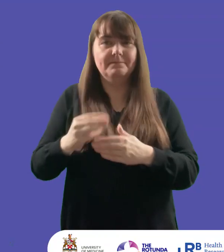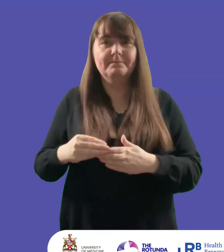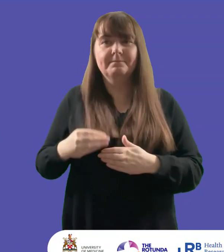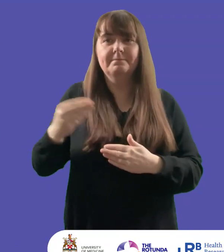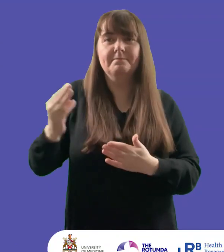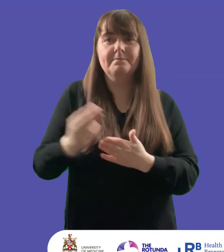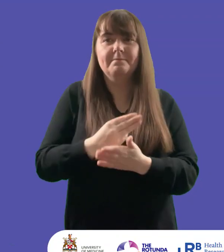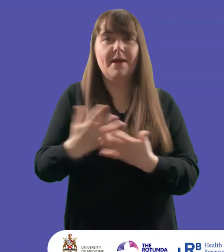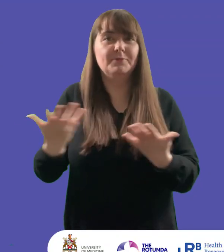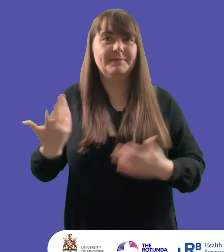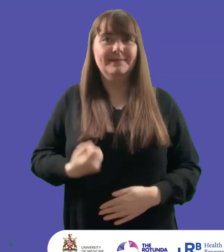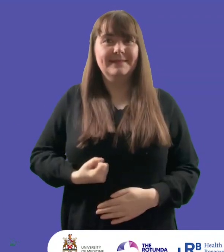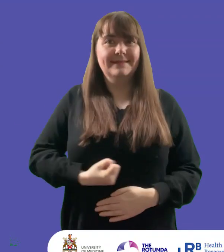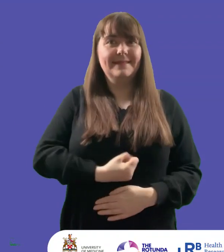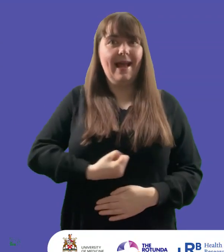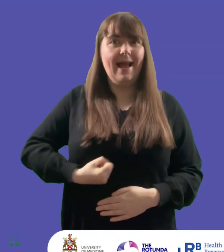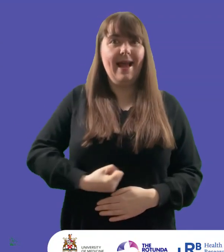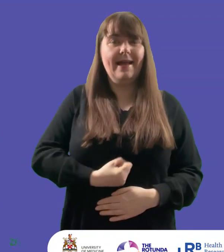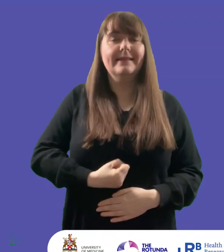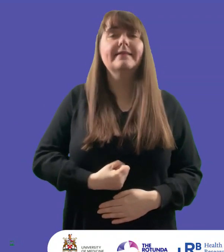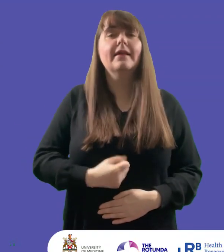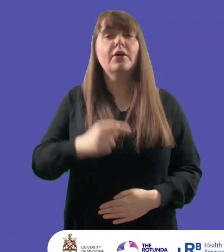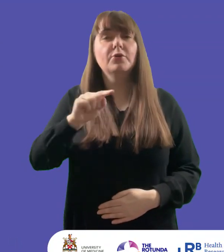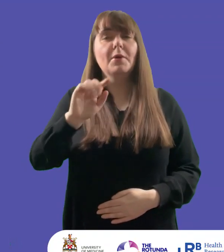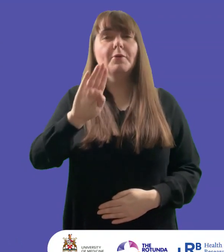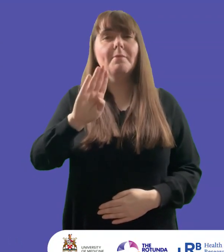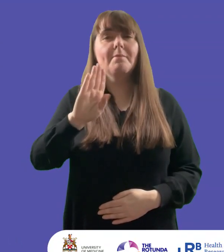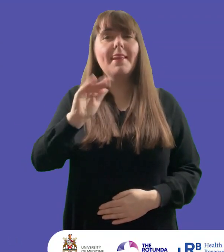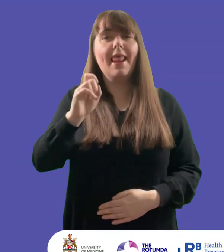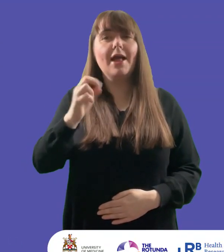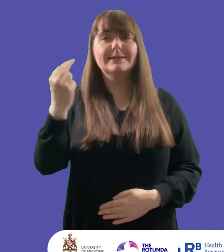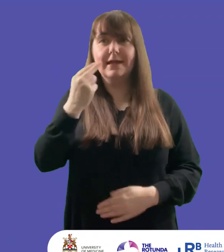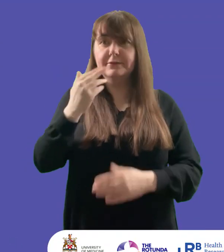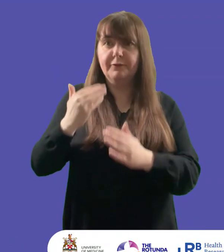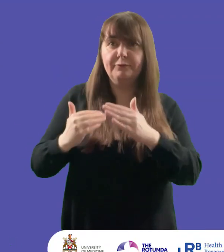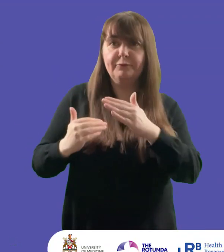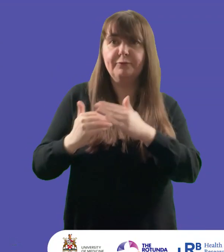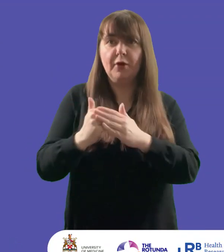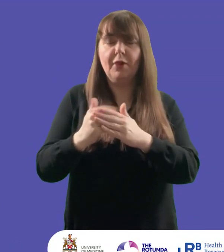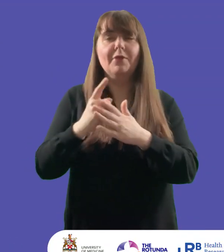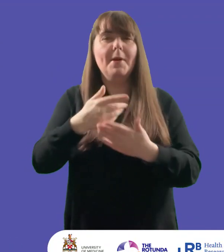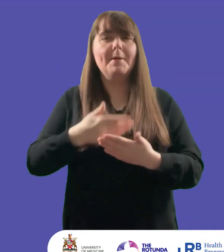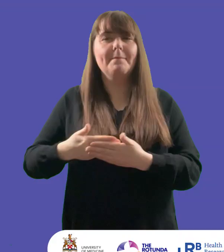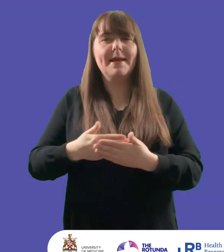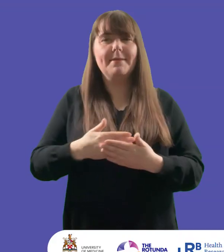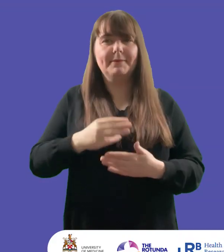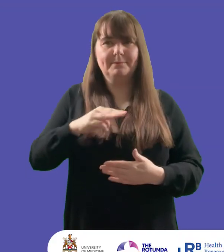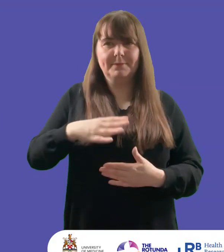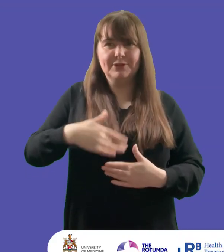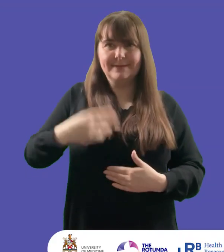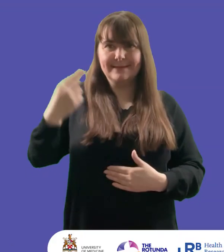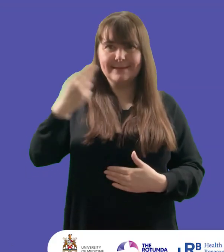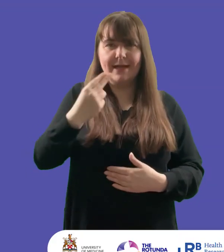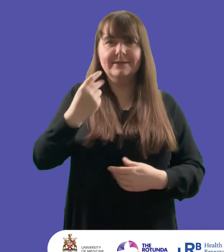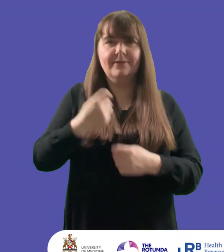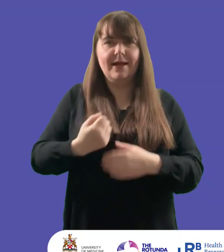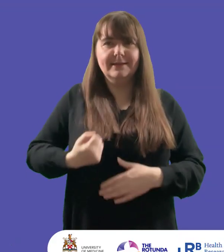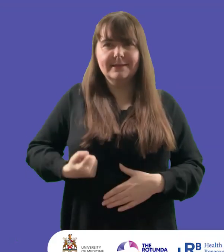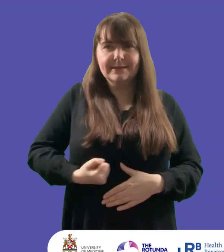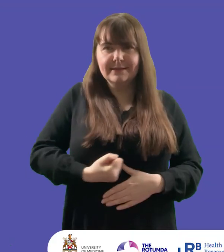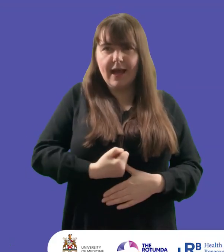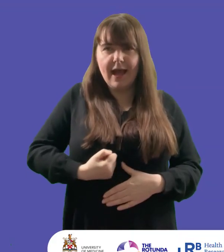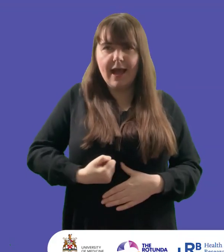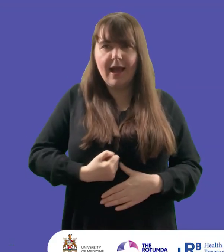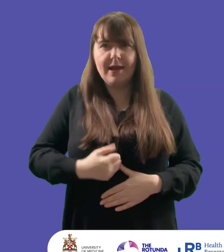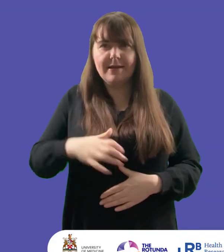the next part where we do the scan. If your bladder is nice and full and if baby's in a nice position, then the actual scan